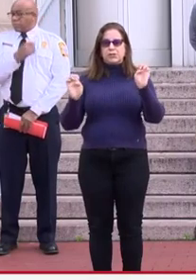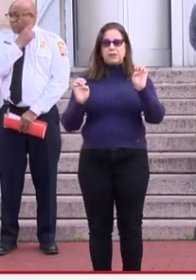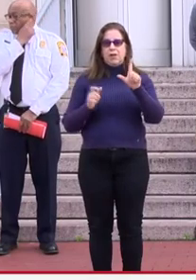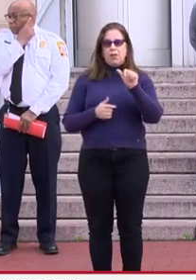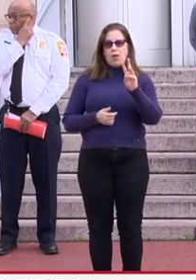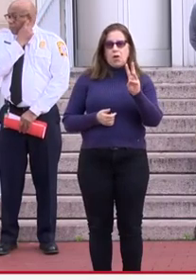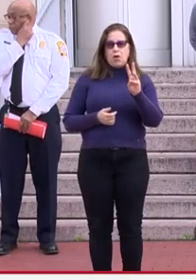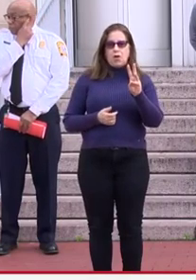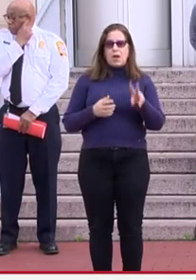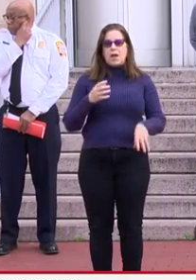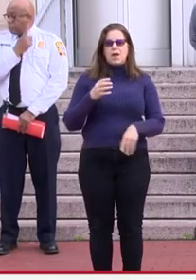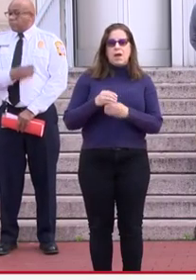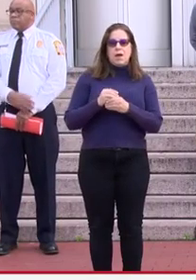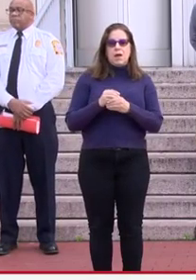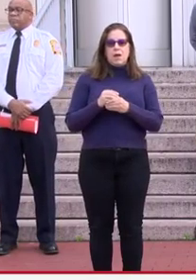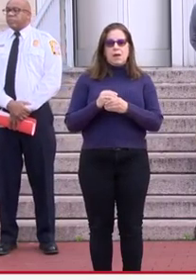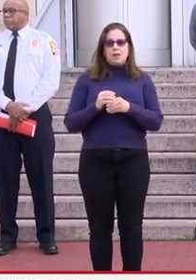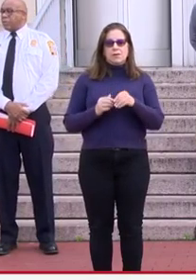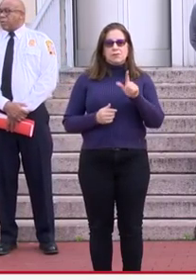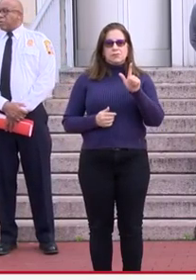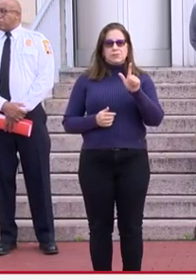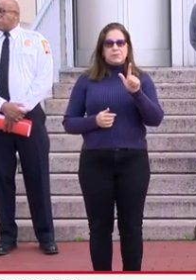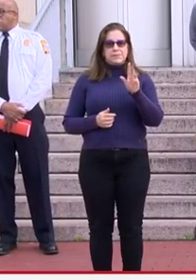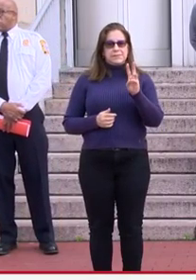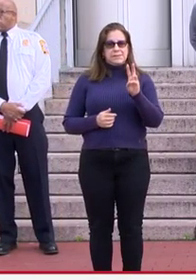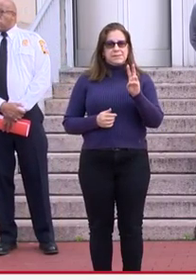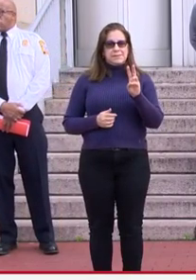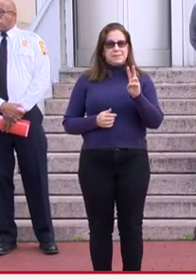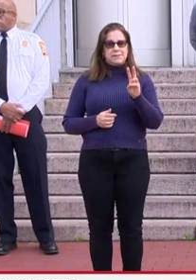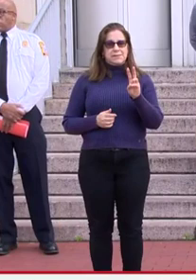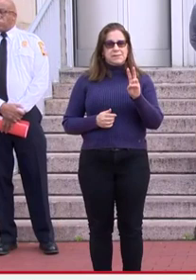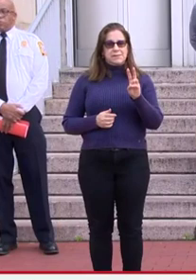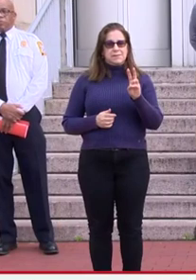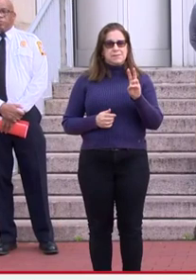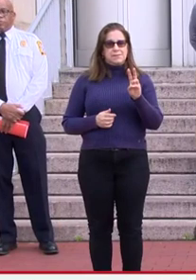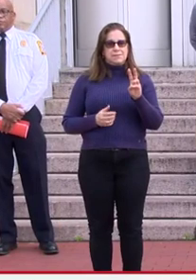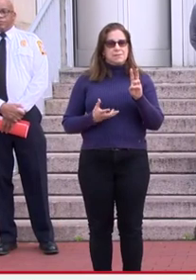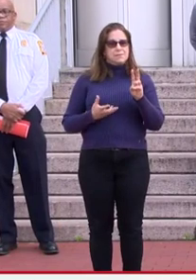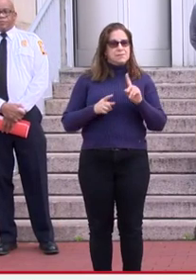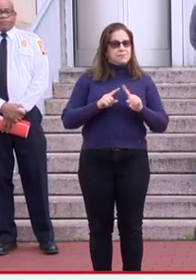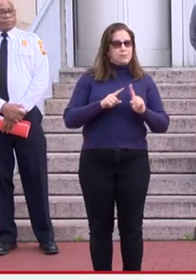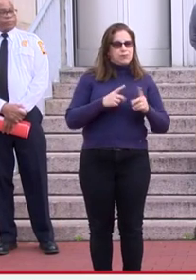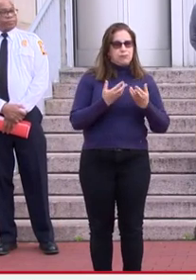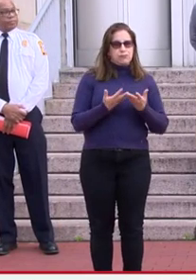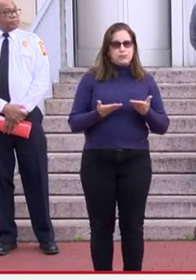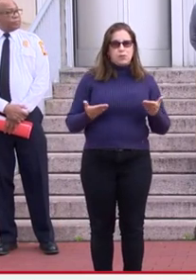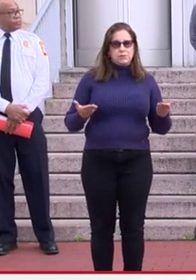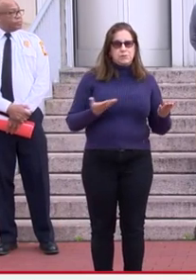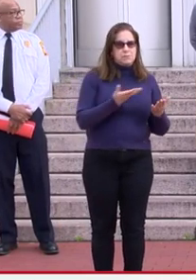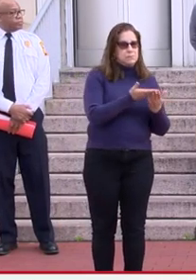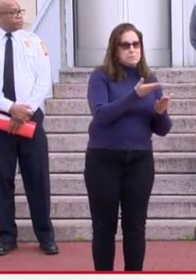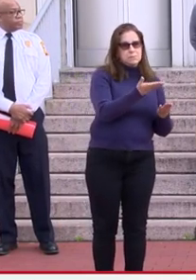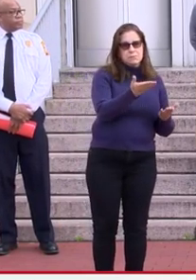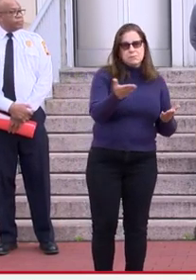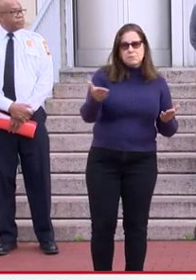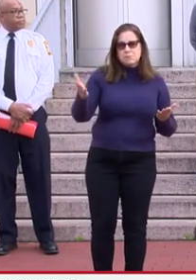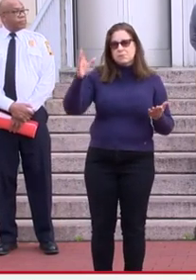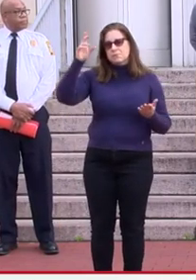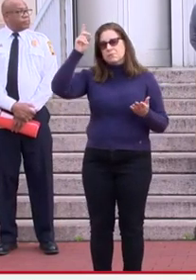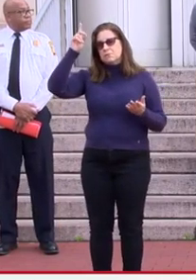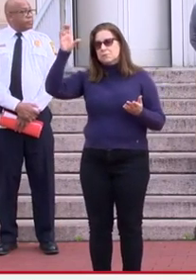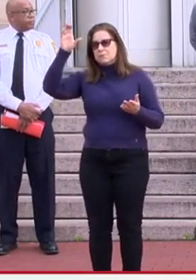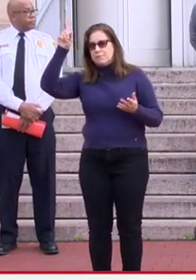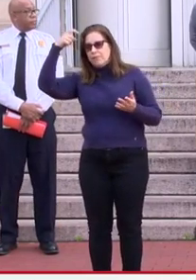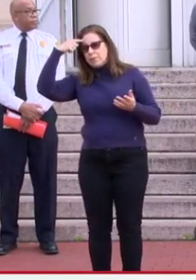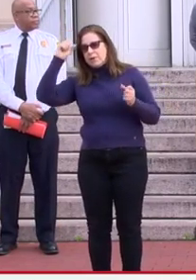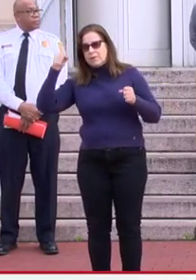26 different measures that are going to help the D.C. government operate more smoothly during this time of